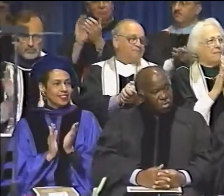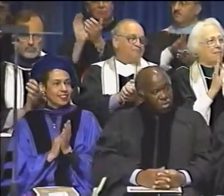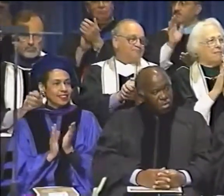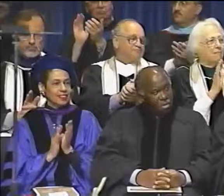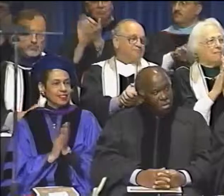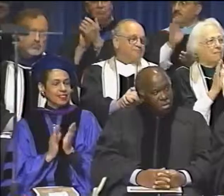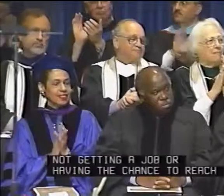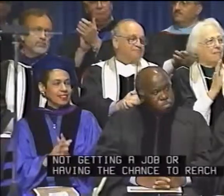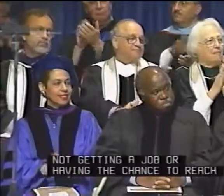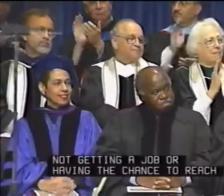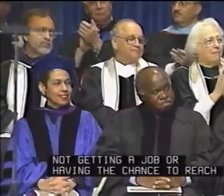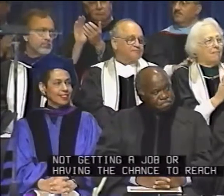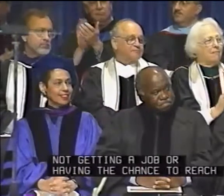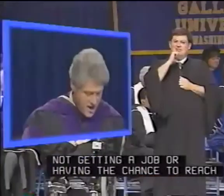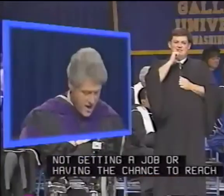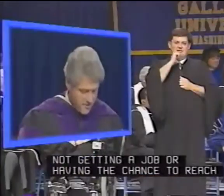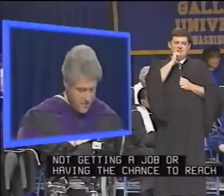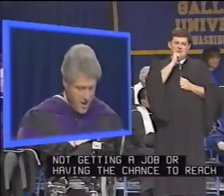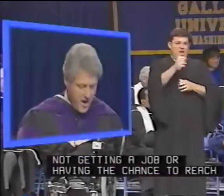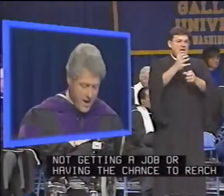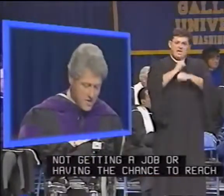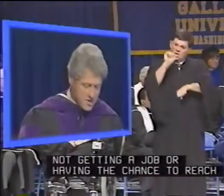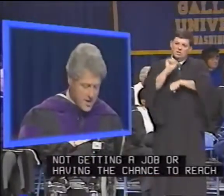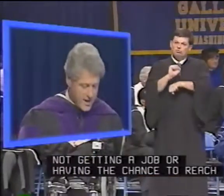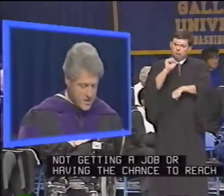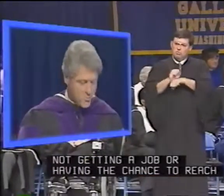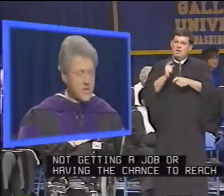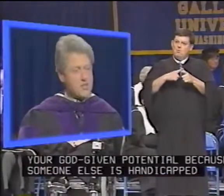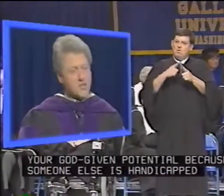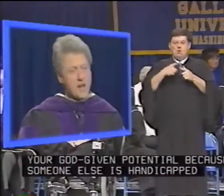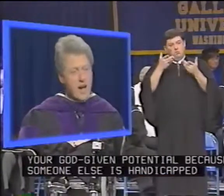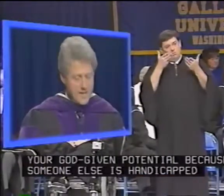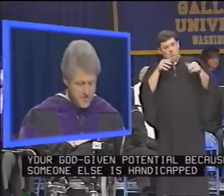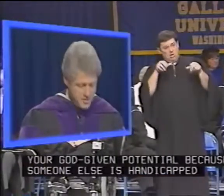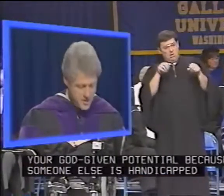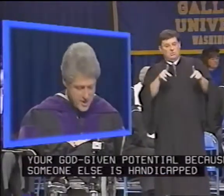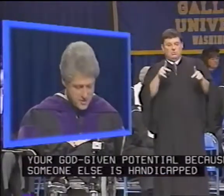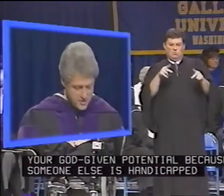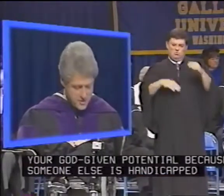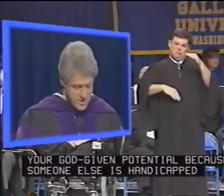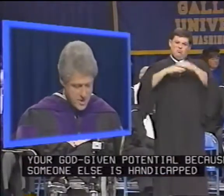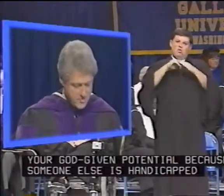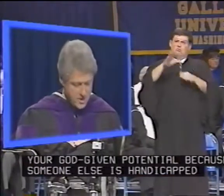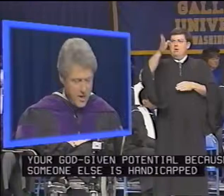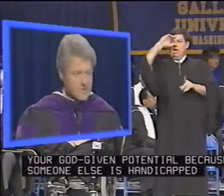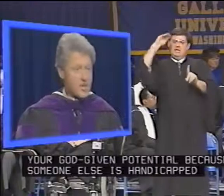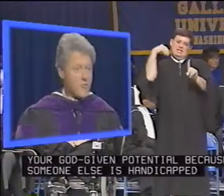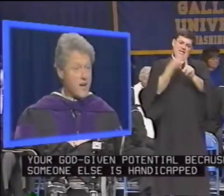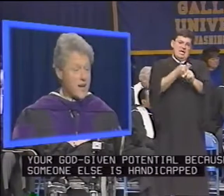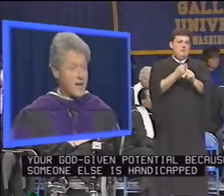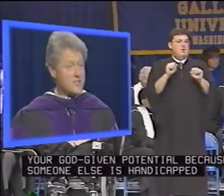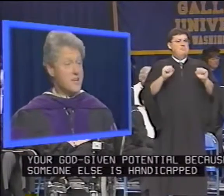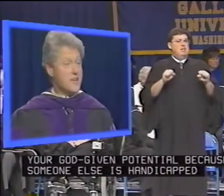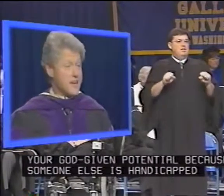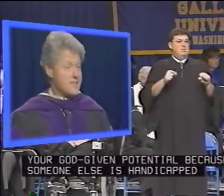Not getting a job or having the chance to reach your God-given potential because someone else is